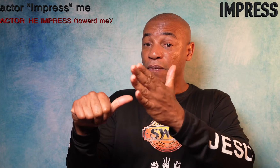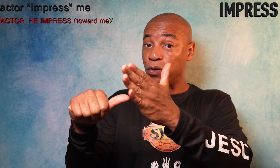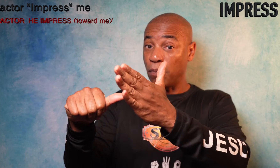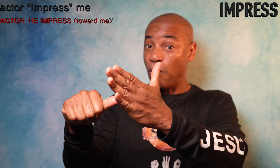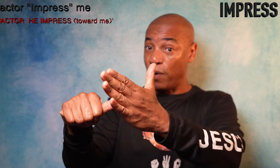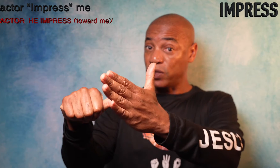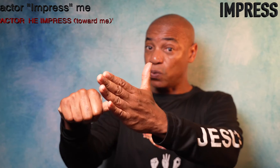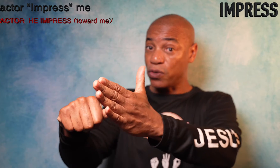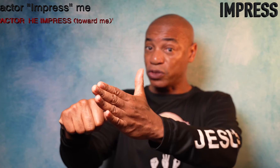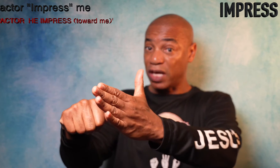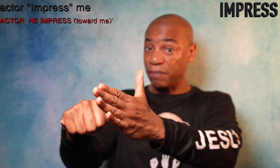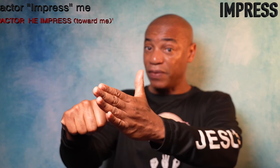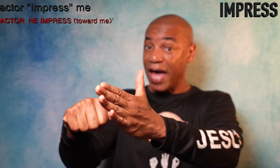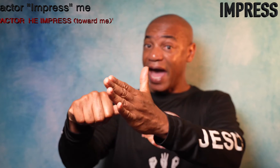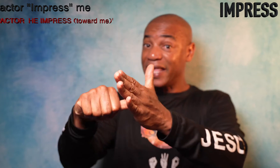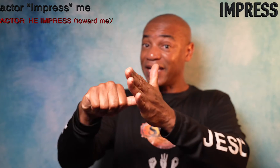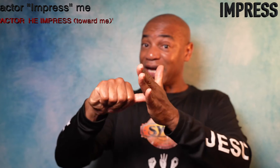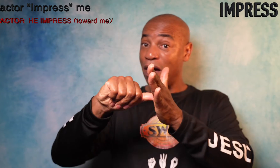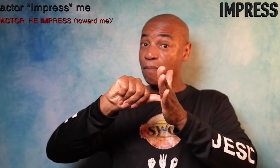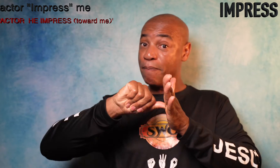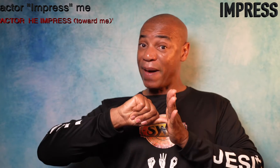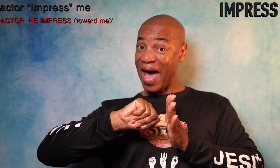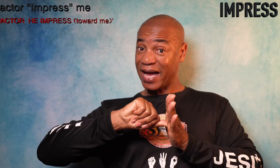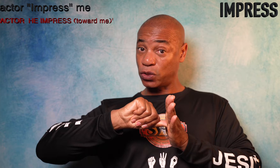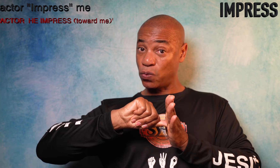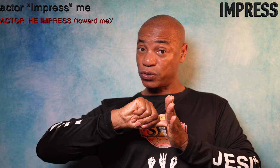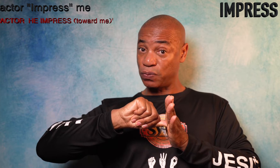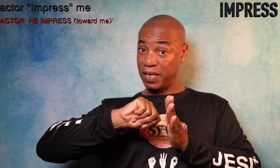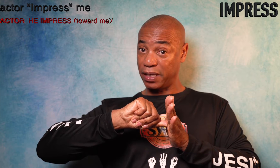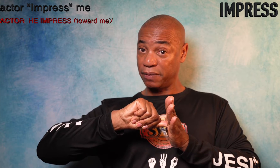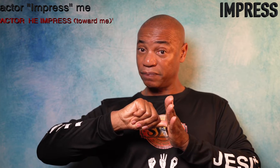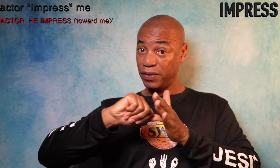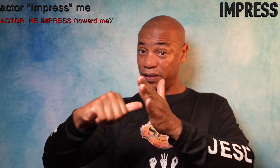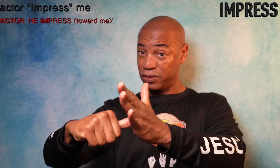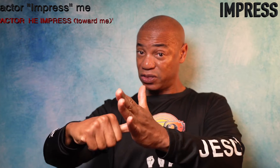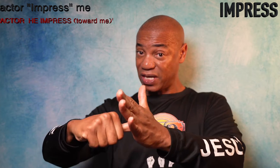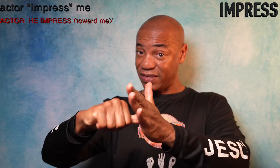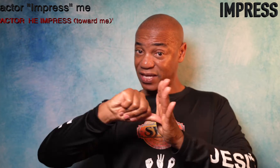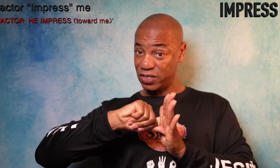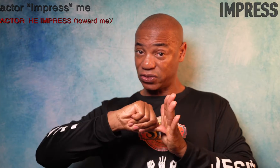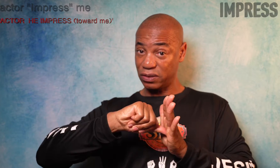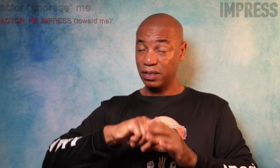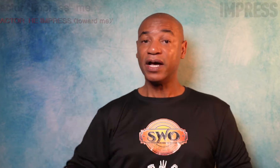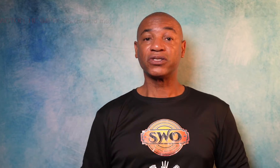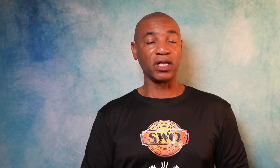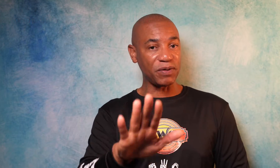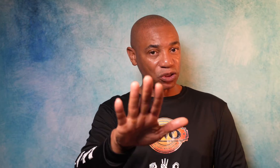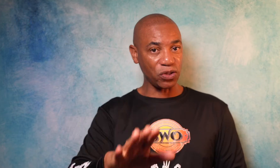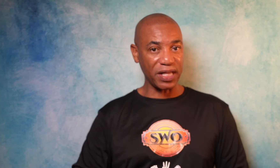going to point towards him and then come back towards me. Just like this. So let me show you that